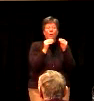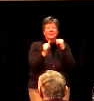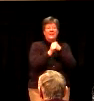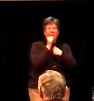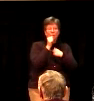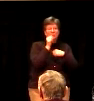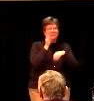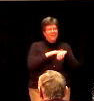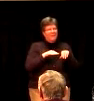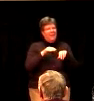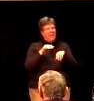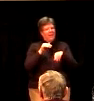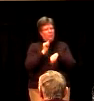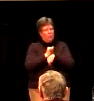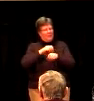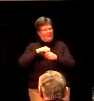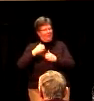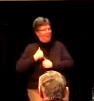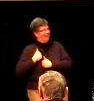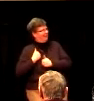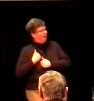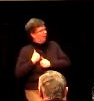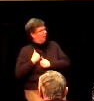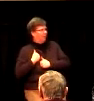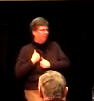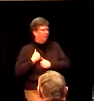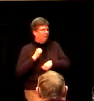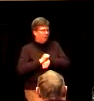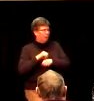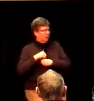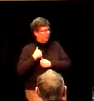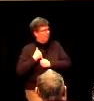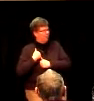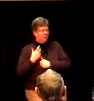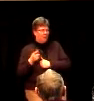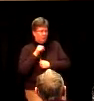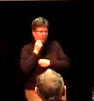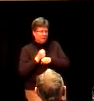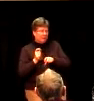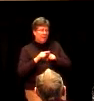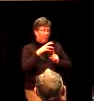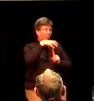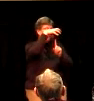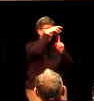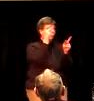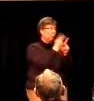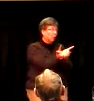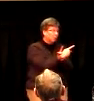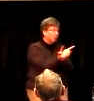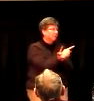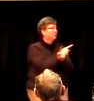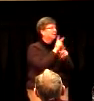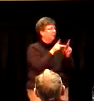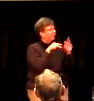serving in the military. And serving in the military in World War I was not a safe pursuit.